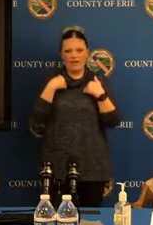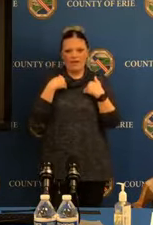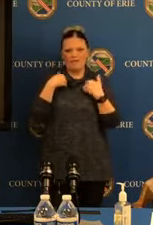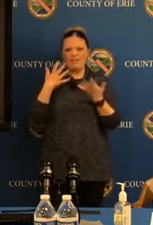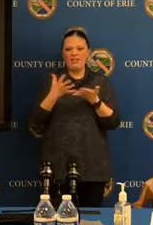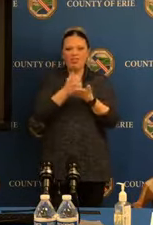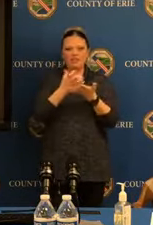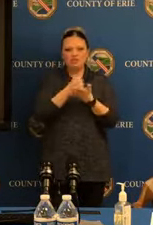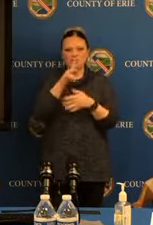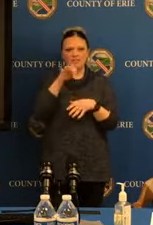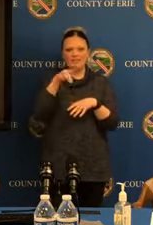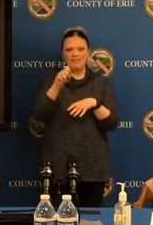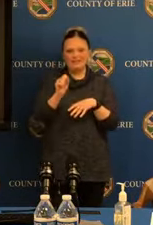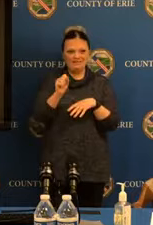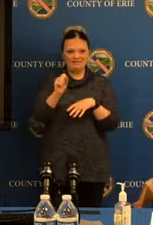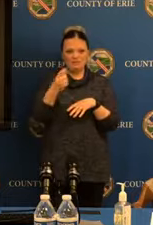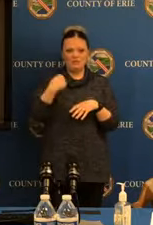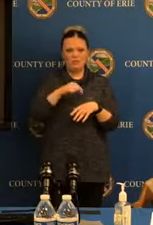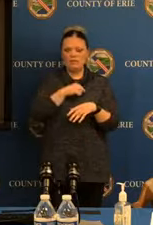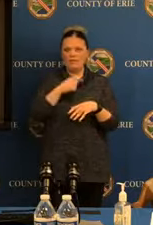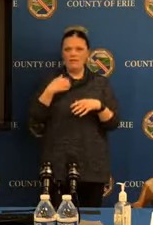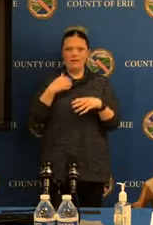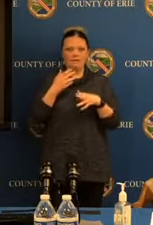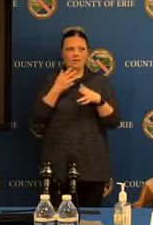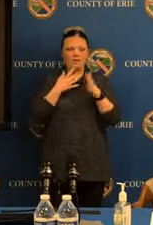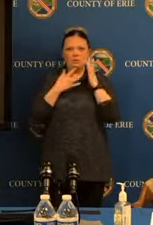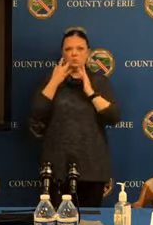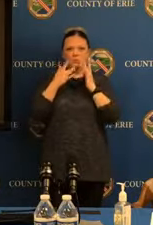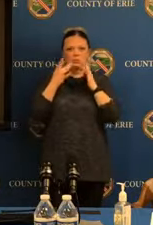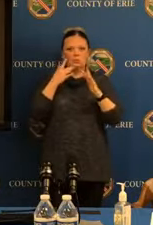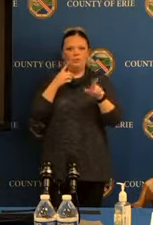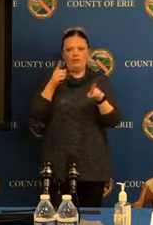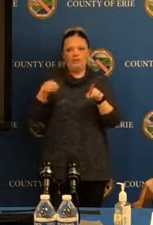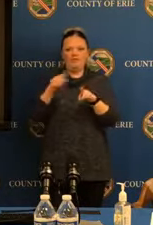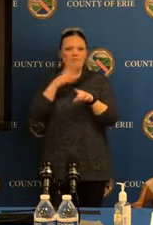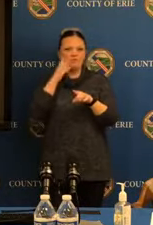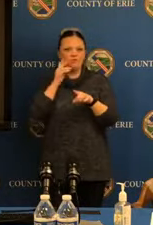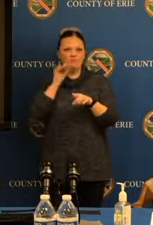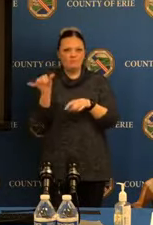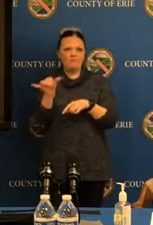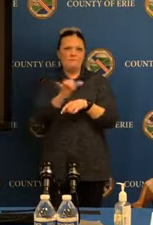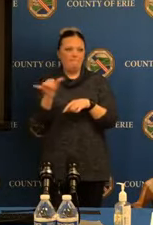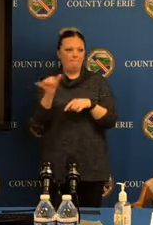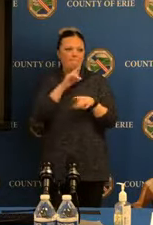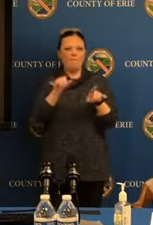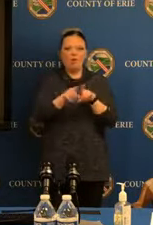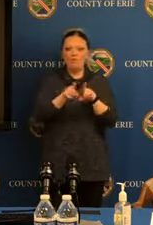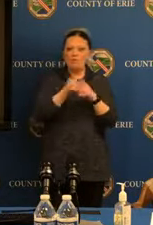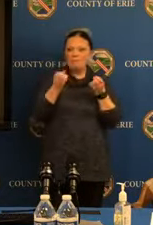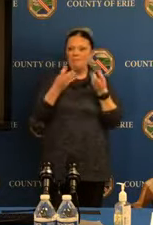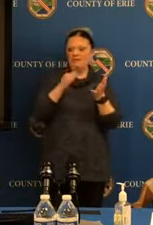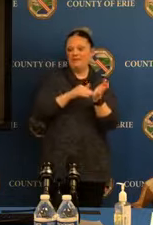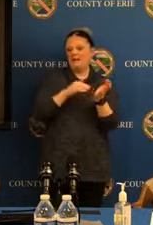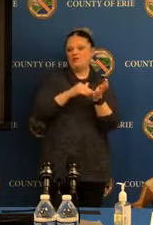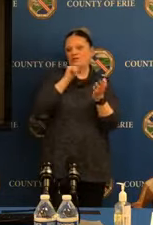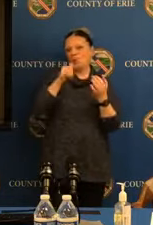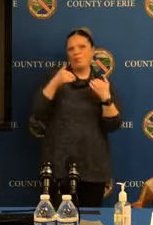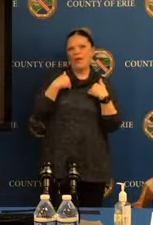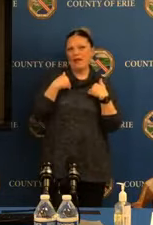collection kits, just like we have a shortage. They're also facing a shortage, and they also, many providers don't